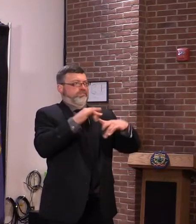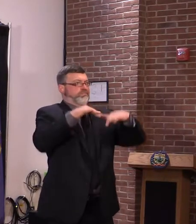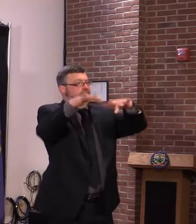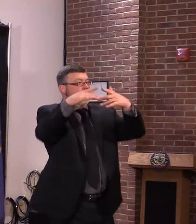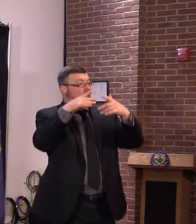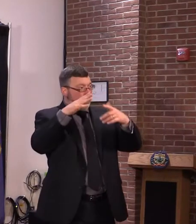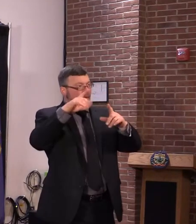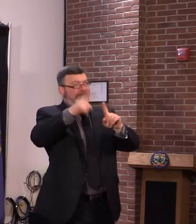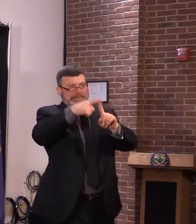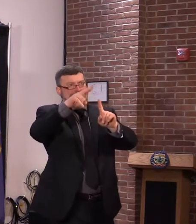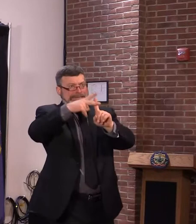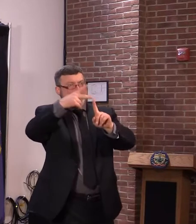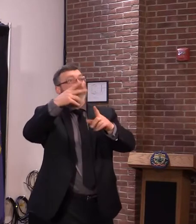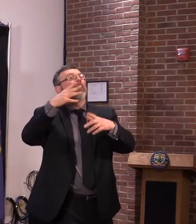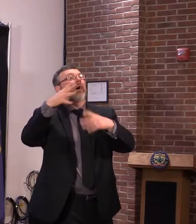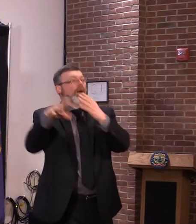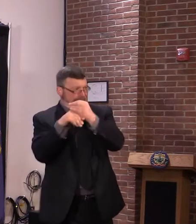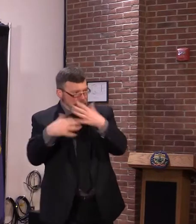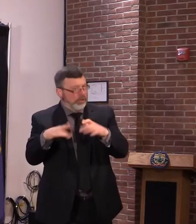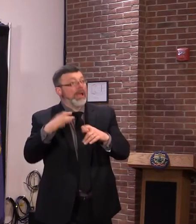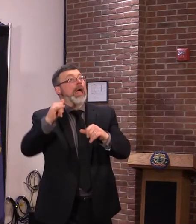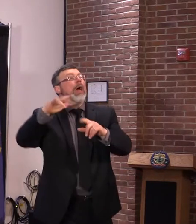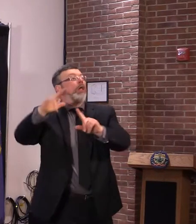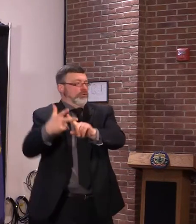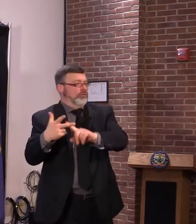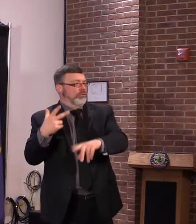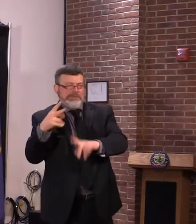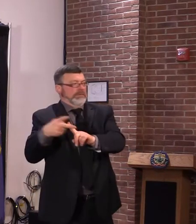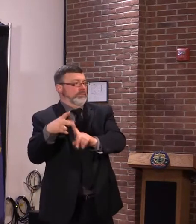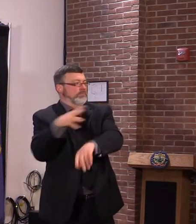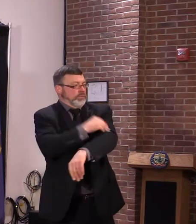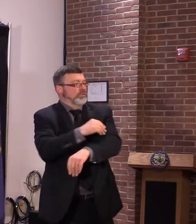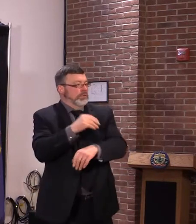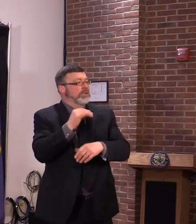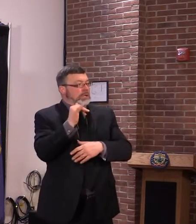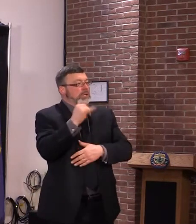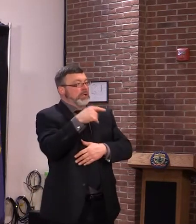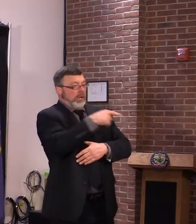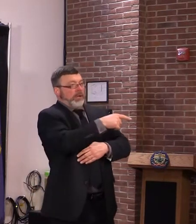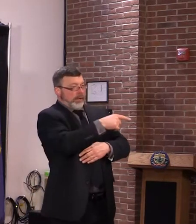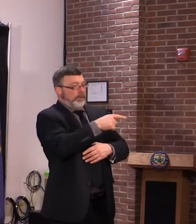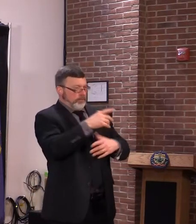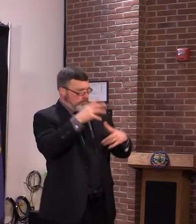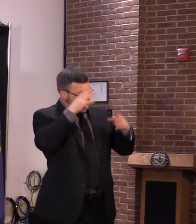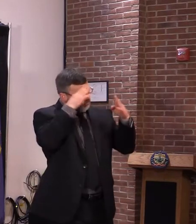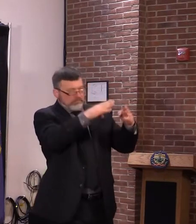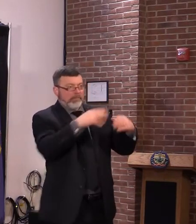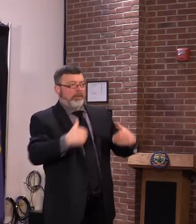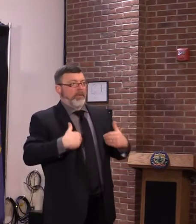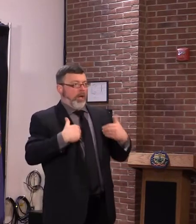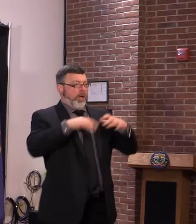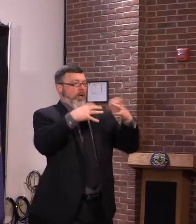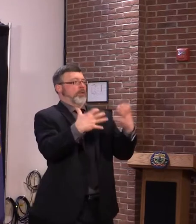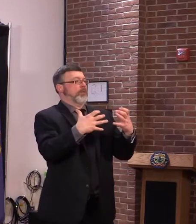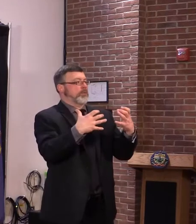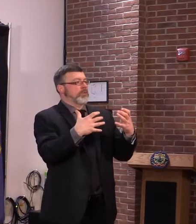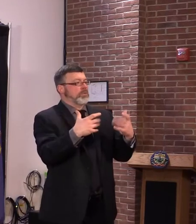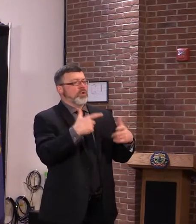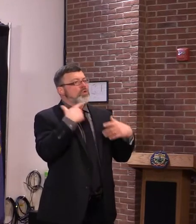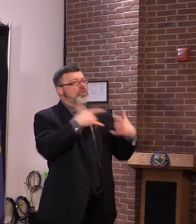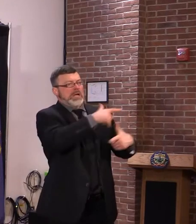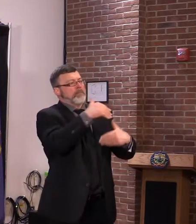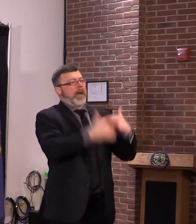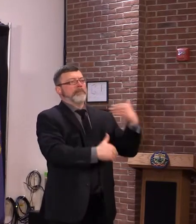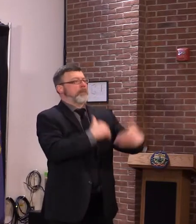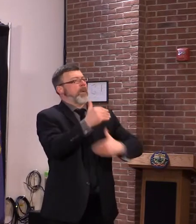higher risk, and now they're trying to expand that to younger portions of the population. Many in their country,